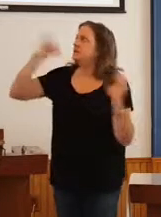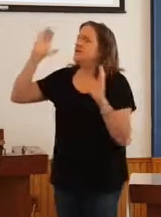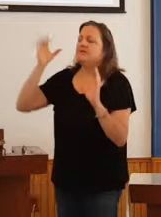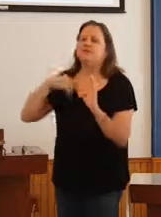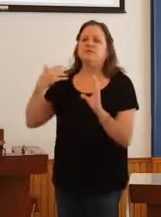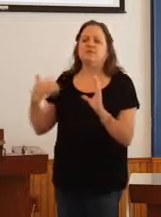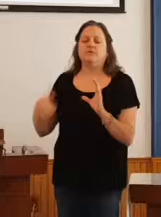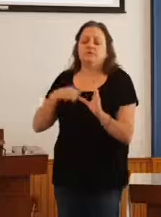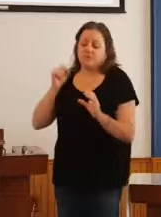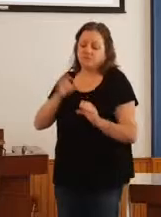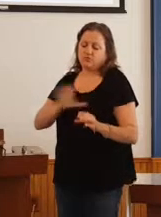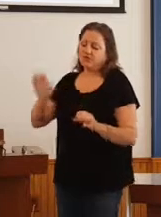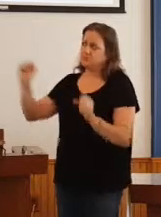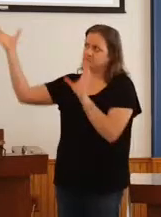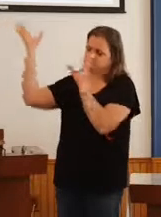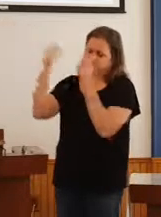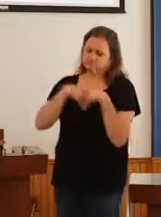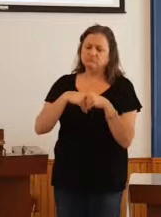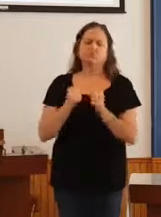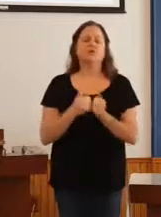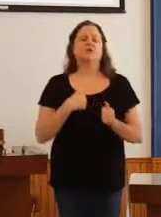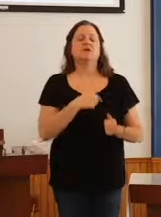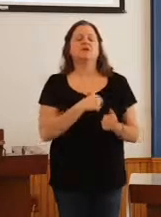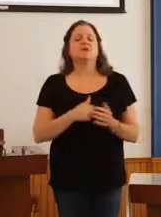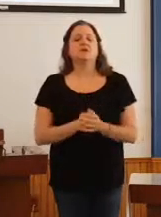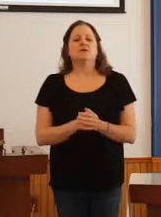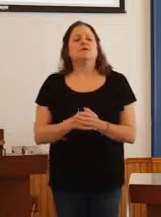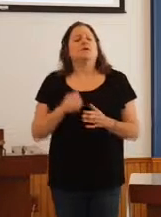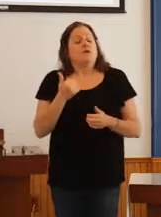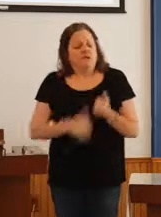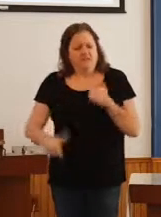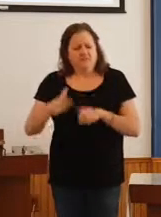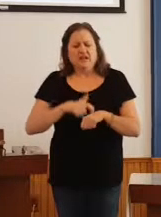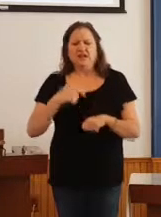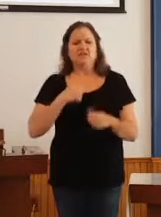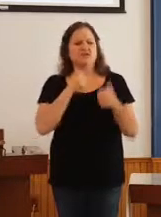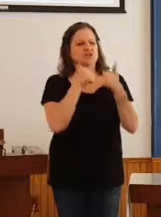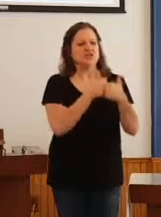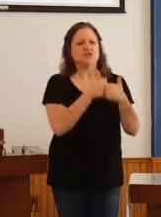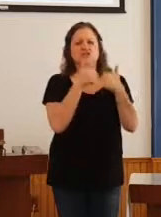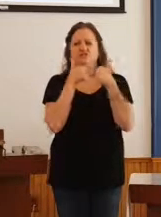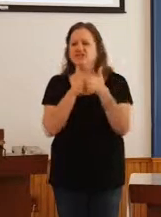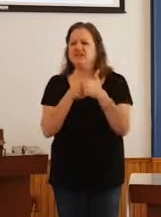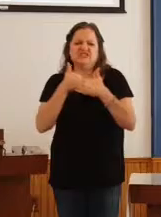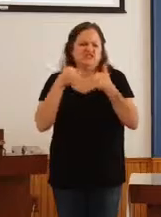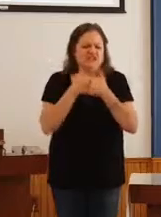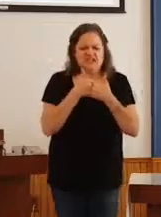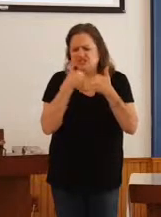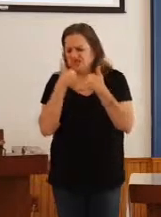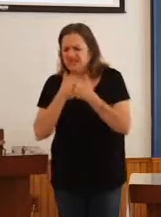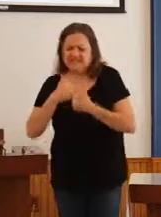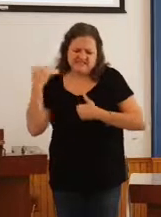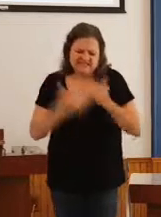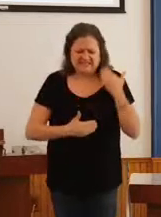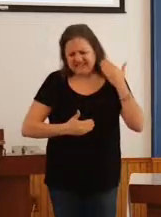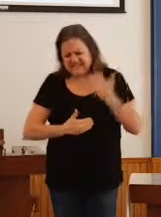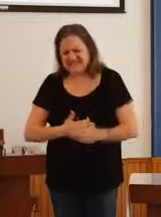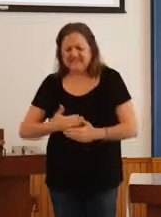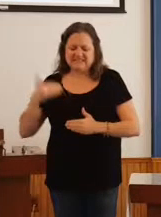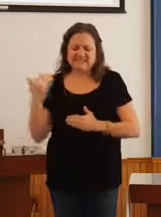one day be with Christ. Every time we face challenges in life. And walk through them.